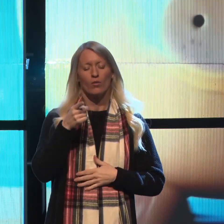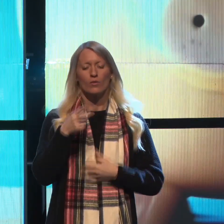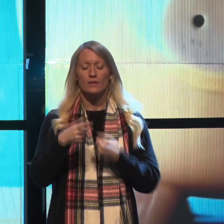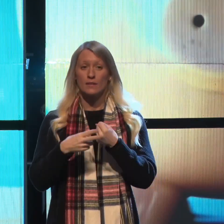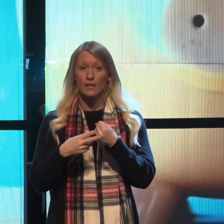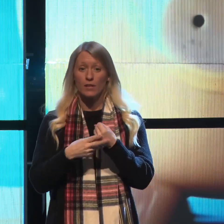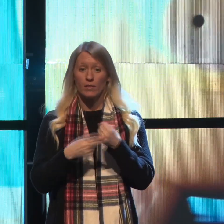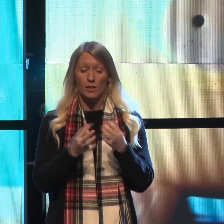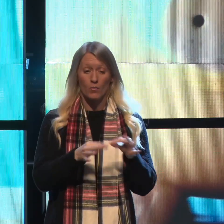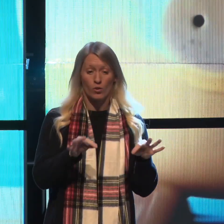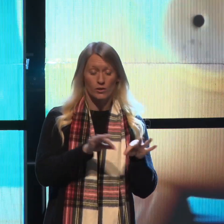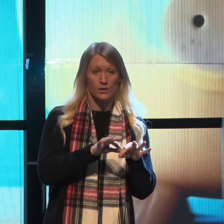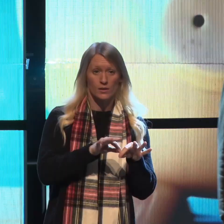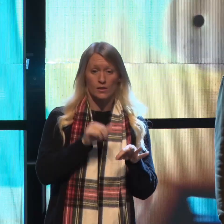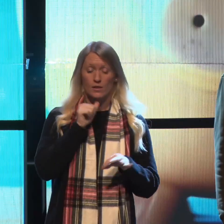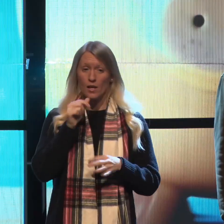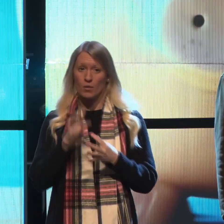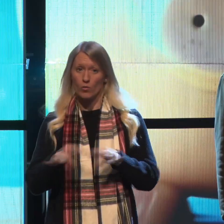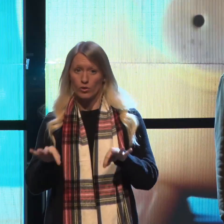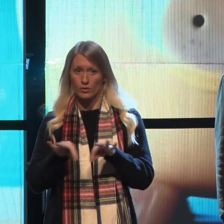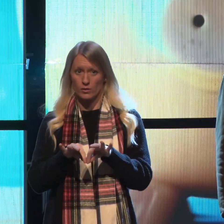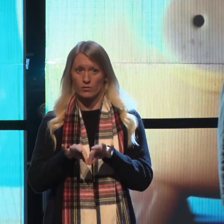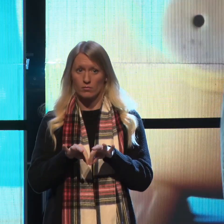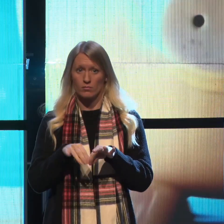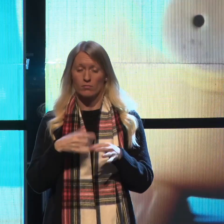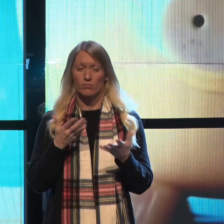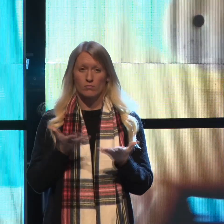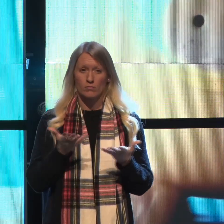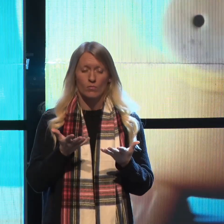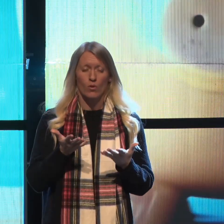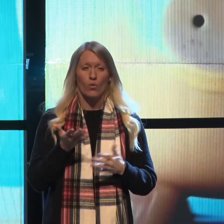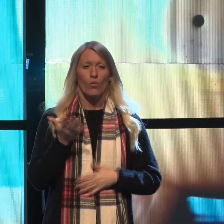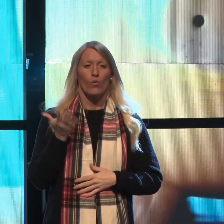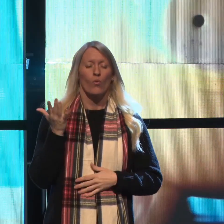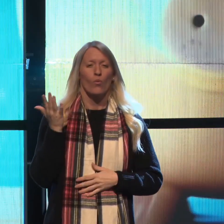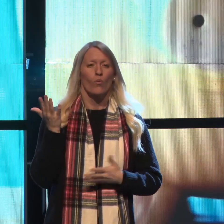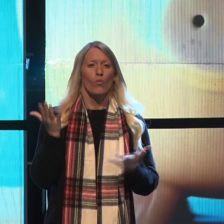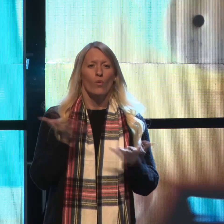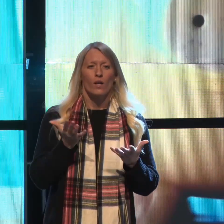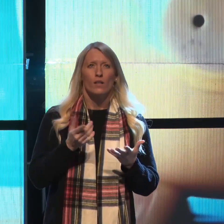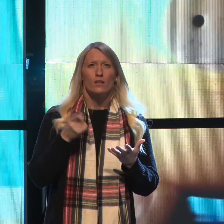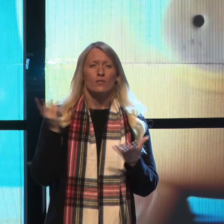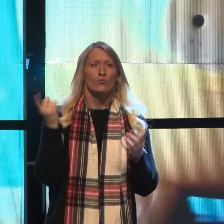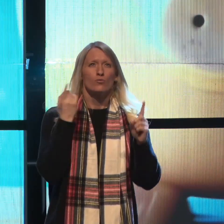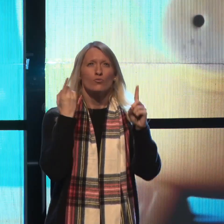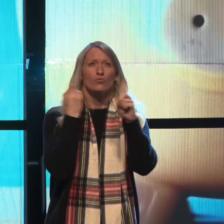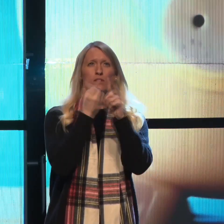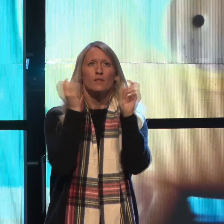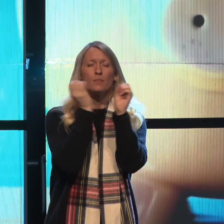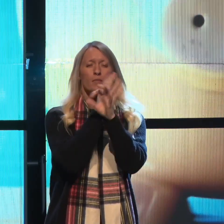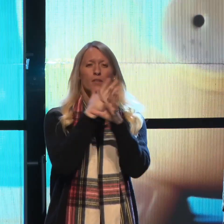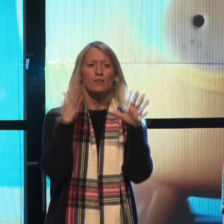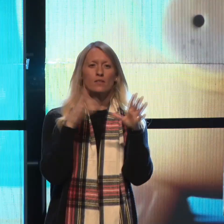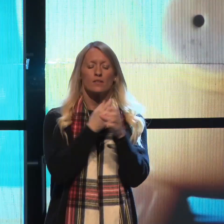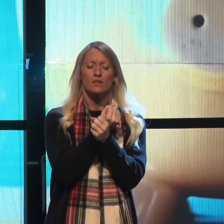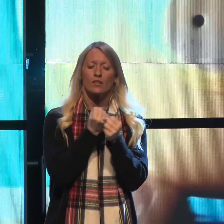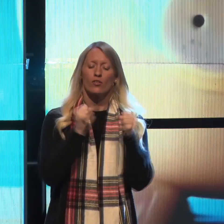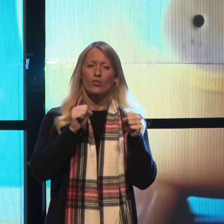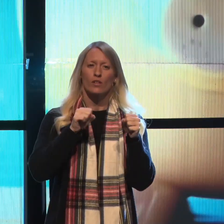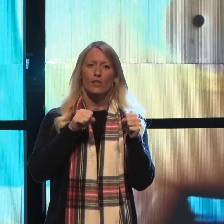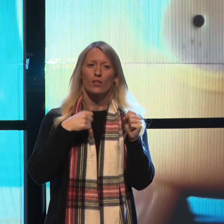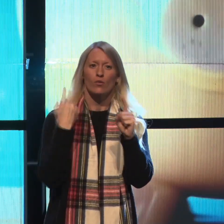has saving not been important to you? Right? What are the dreams, the security, the goals that you're trying to build by